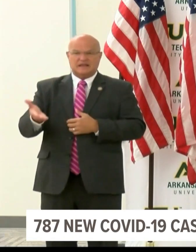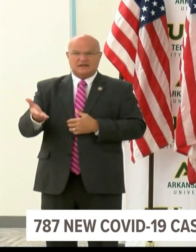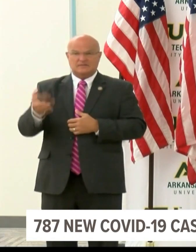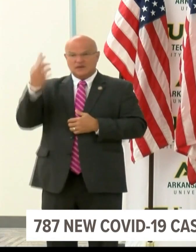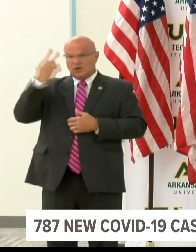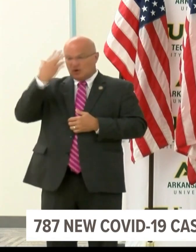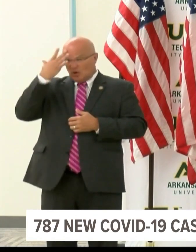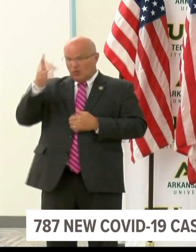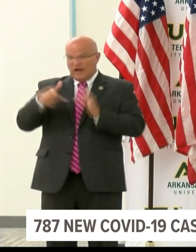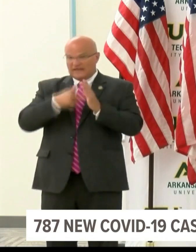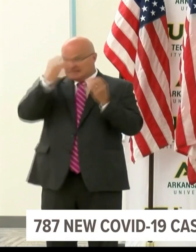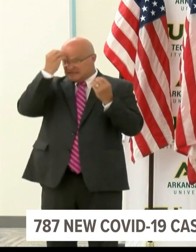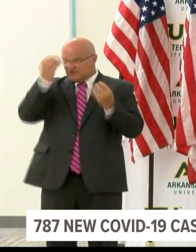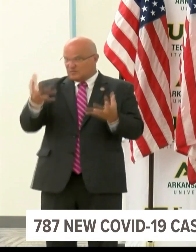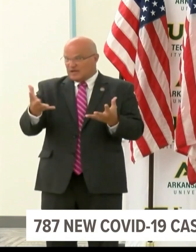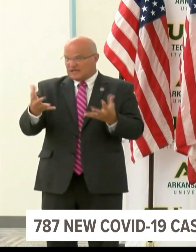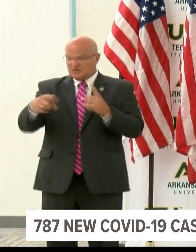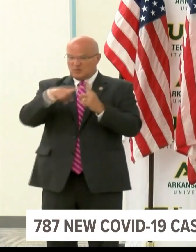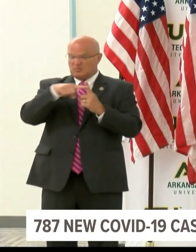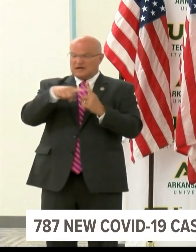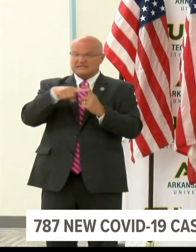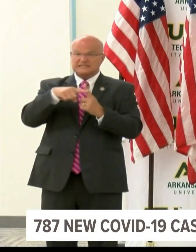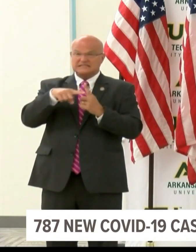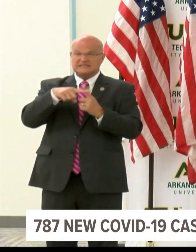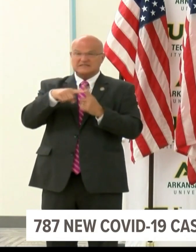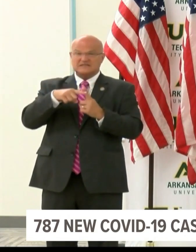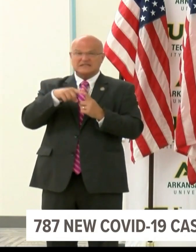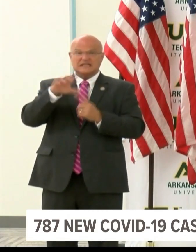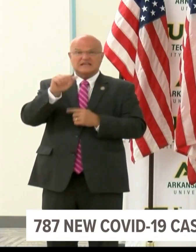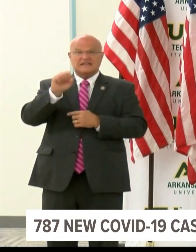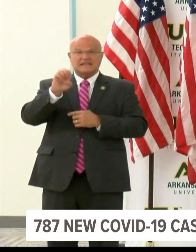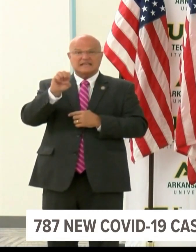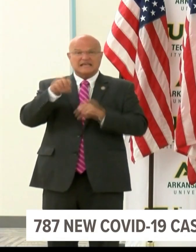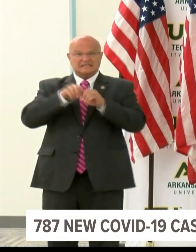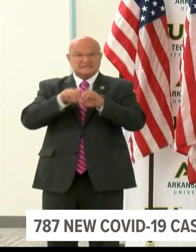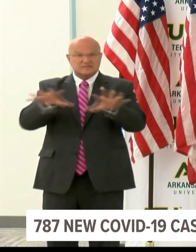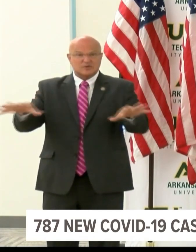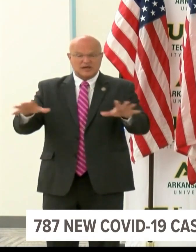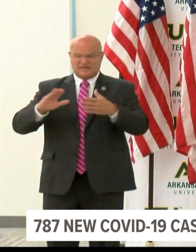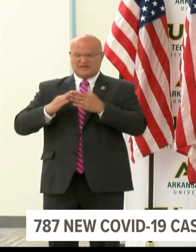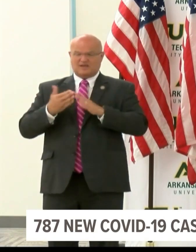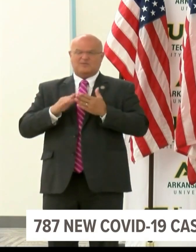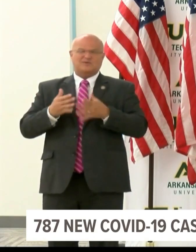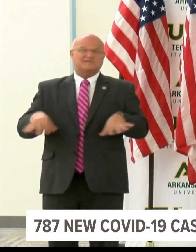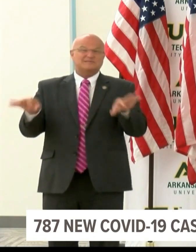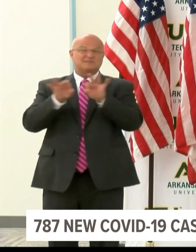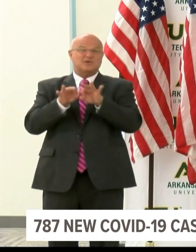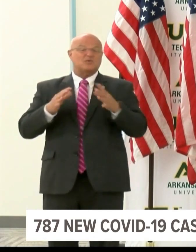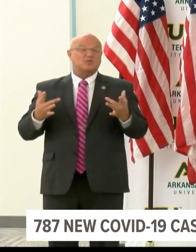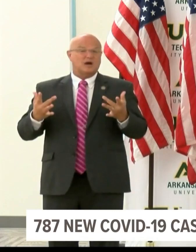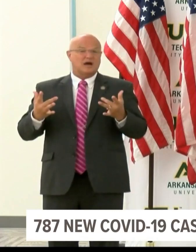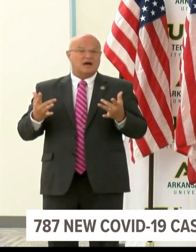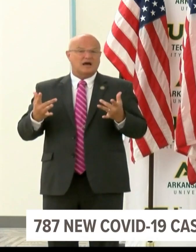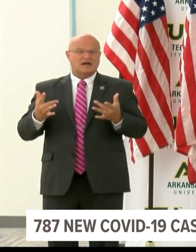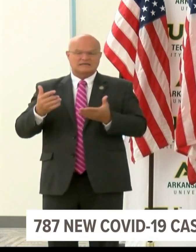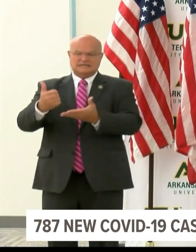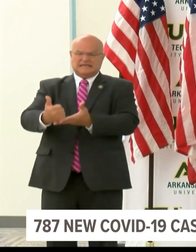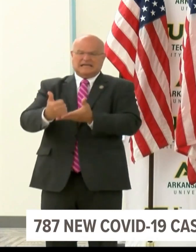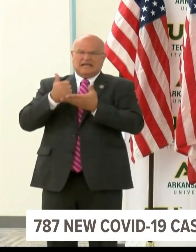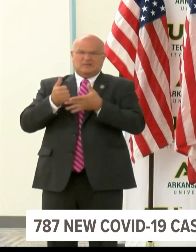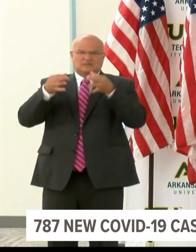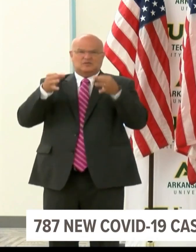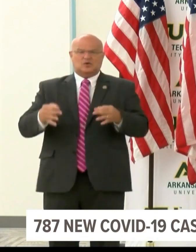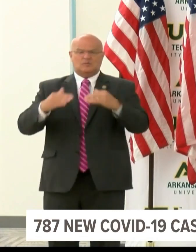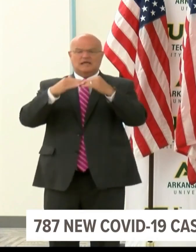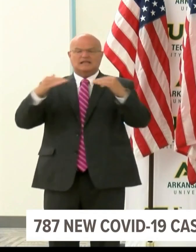the reason this information on positivity, on the case spread in the community is so important is it helps to determine